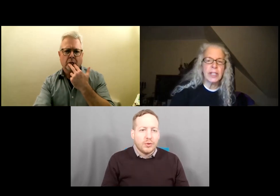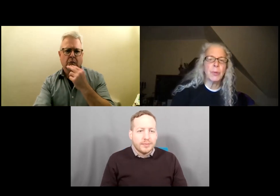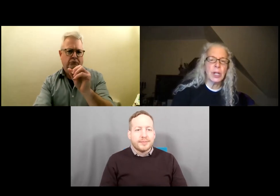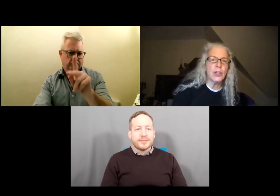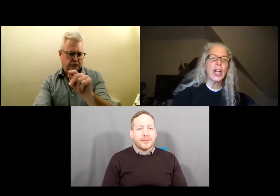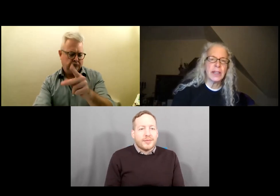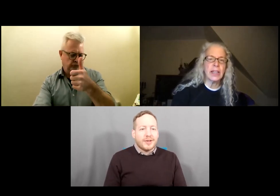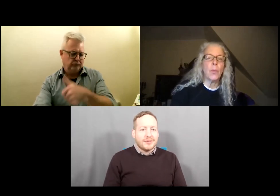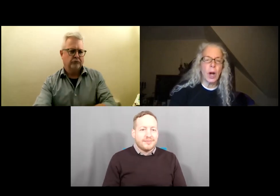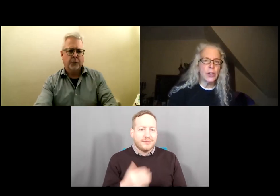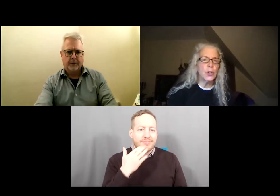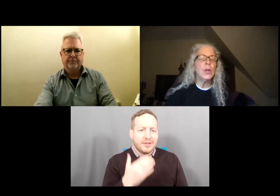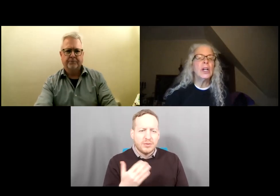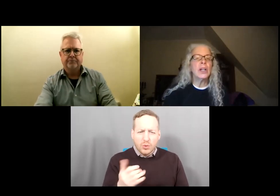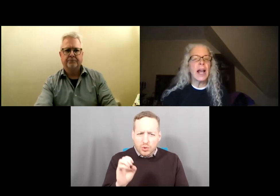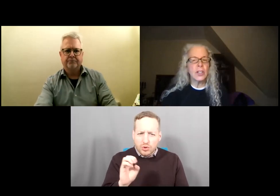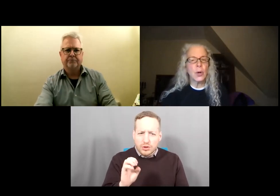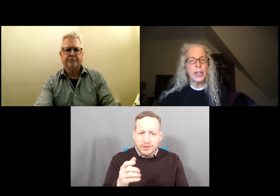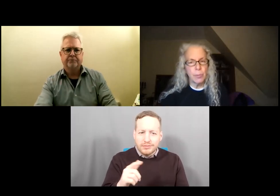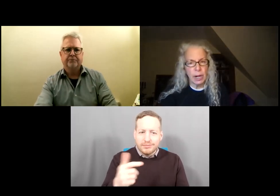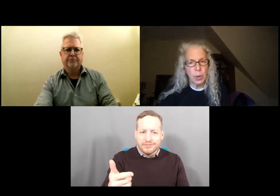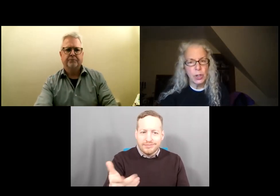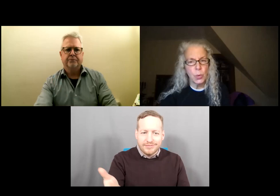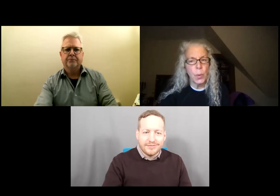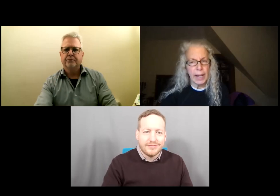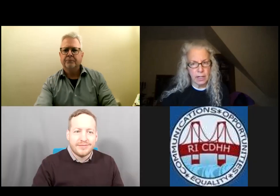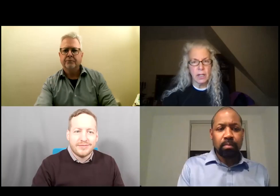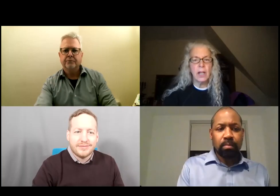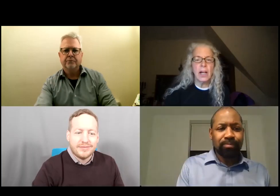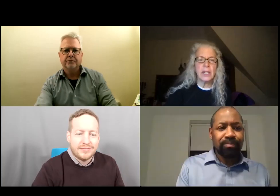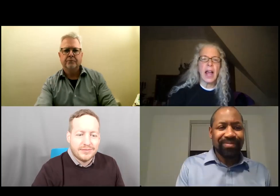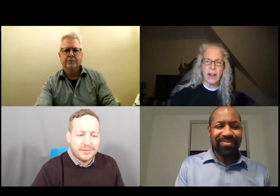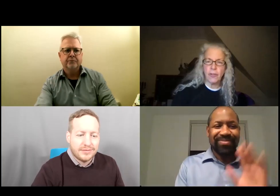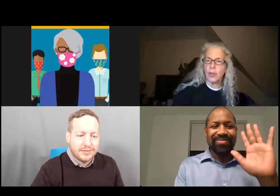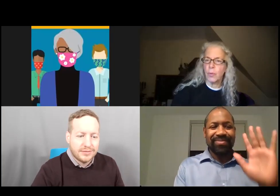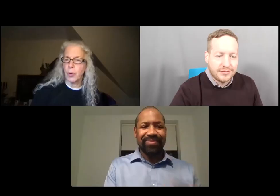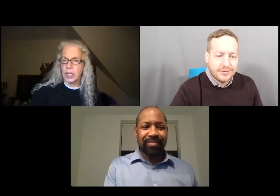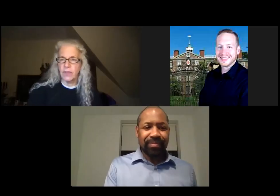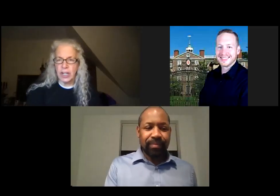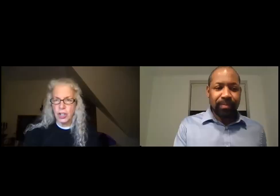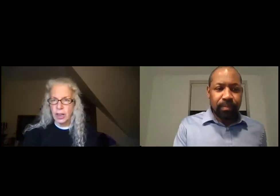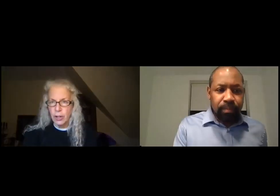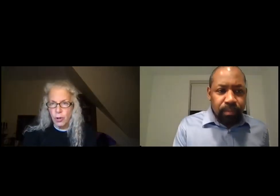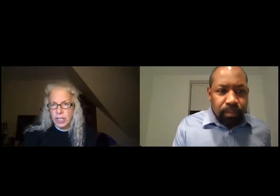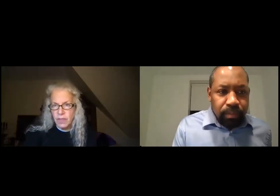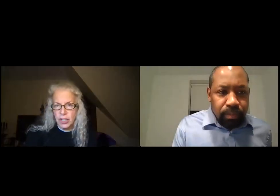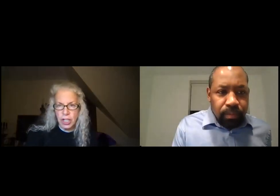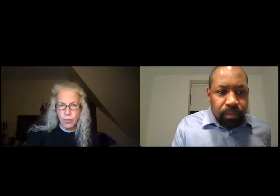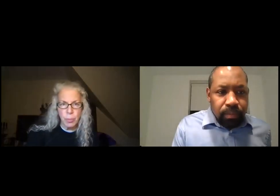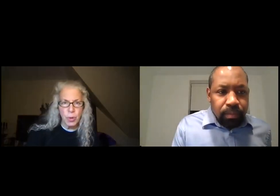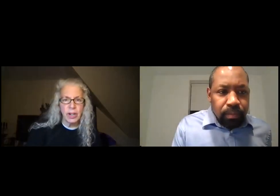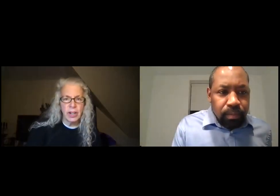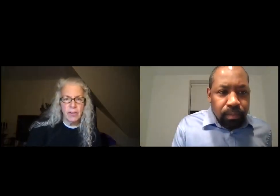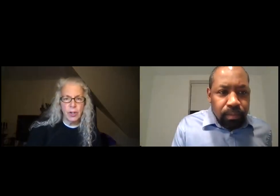who has put in the chat that they want to ask a question, but I'm going to wait until after the report is finished. I'll let Ernest finish